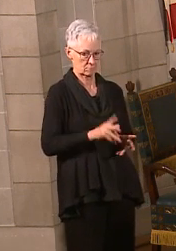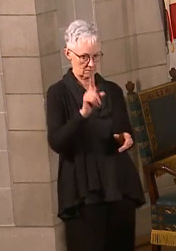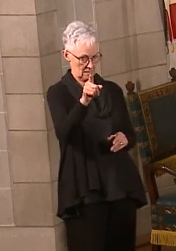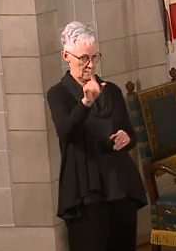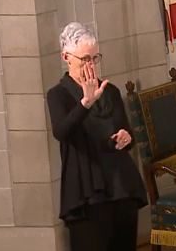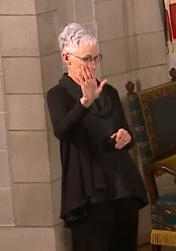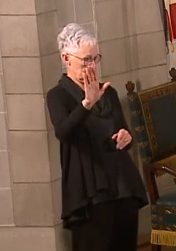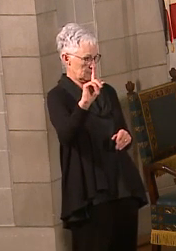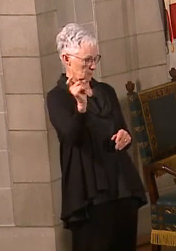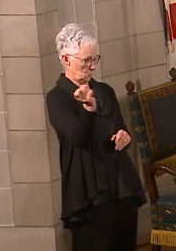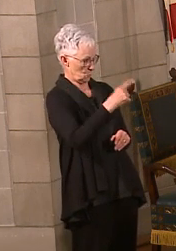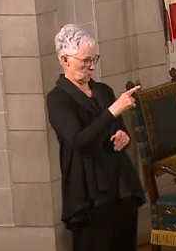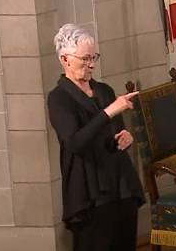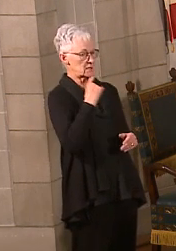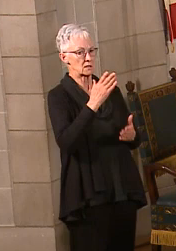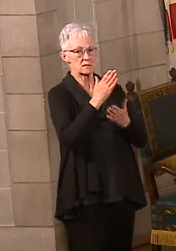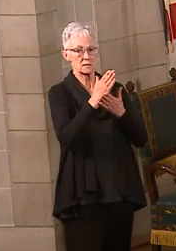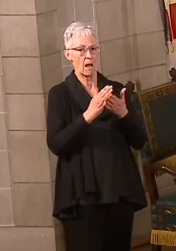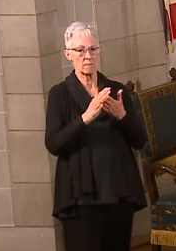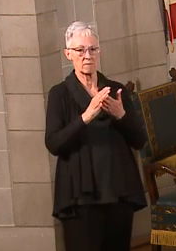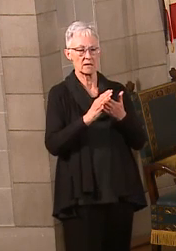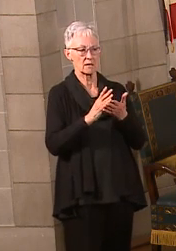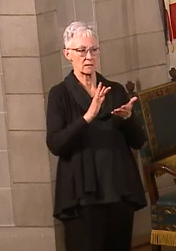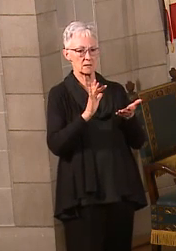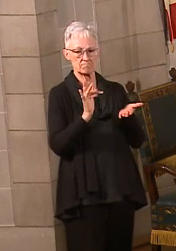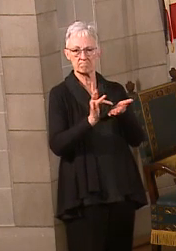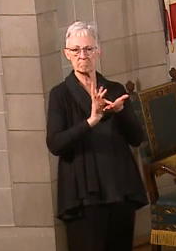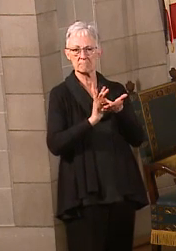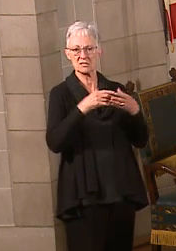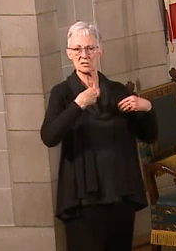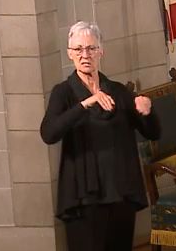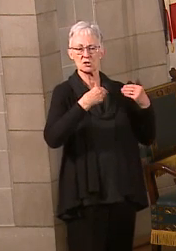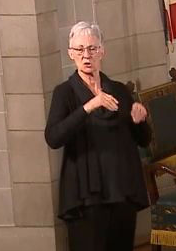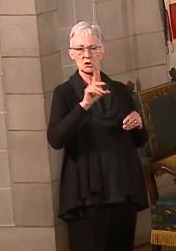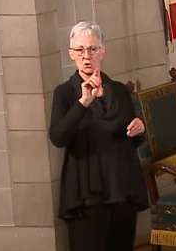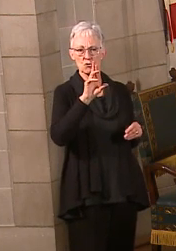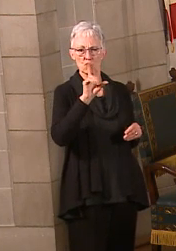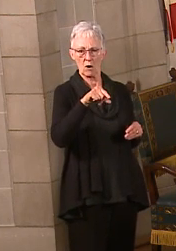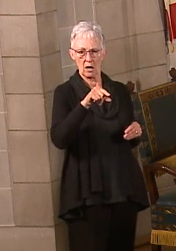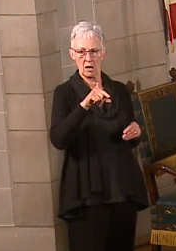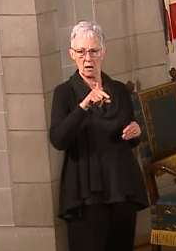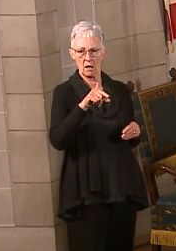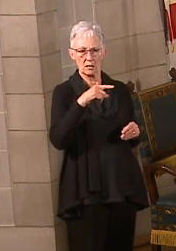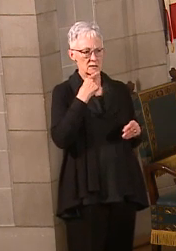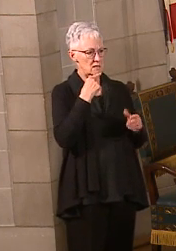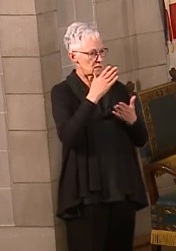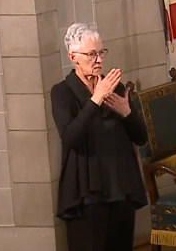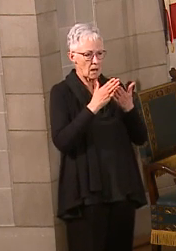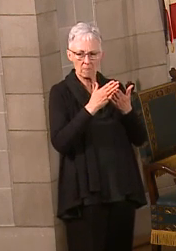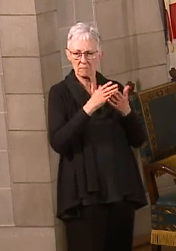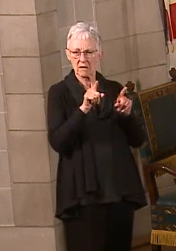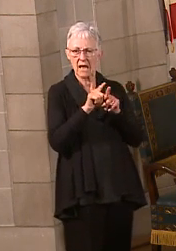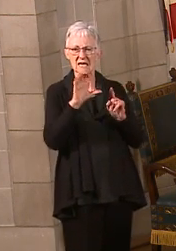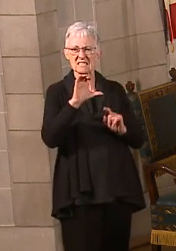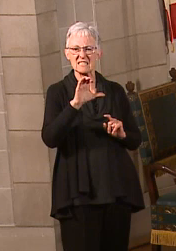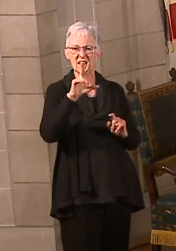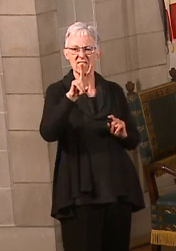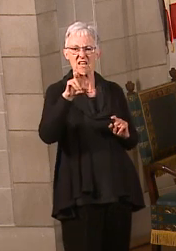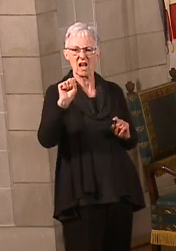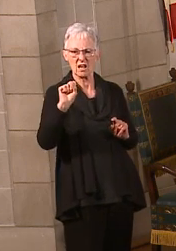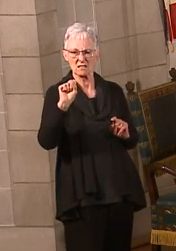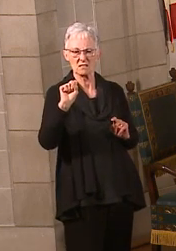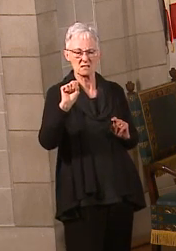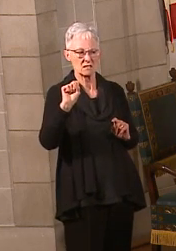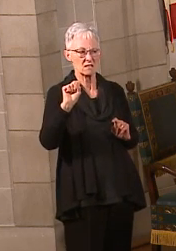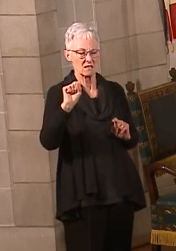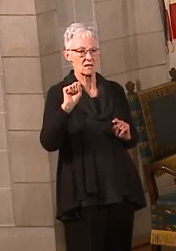So the question was, some pharmacies are doing coronavirus testing. I think I saw something maybe about CVS. Was that kind of one of the things I saw? We're actually going